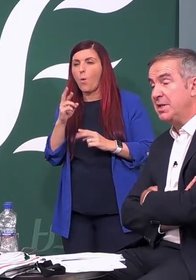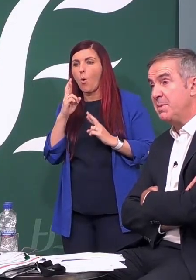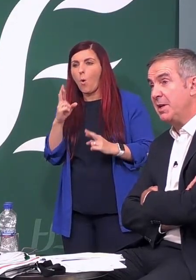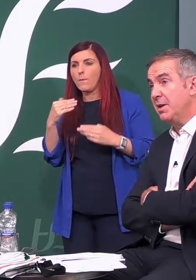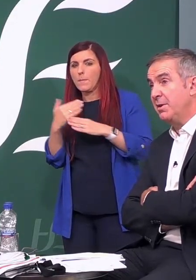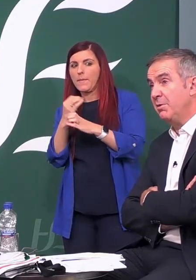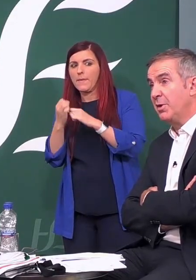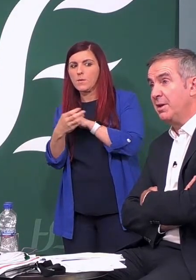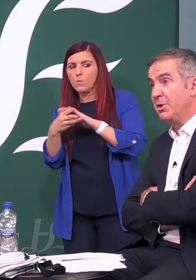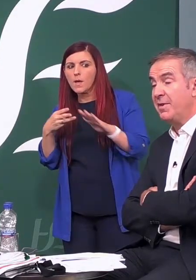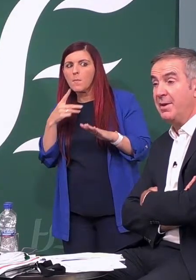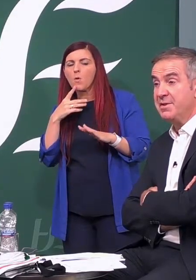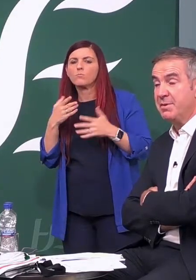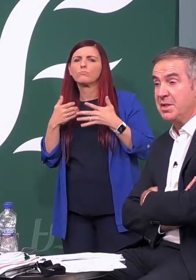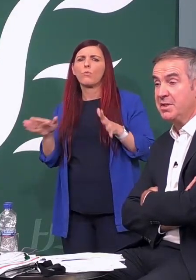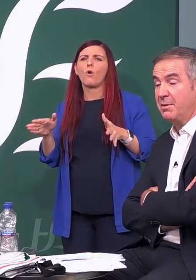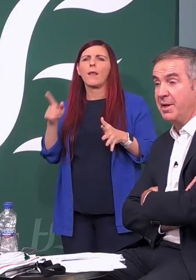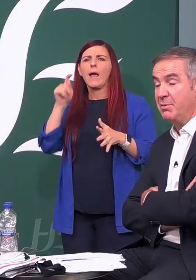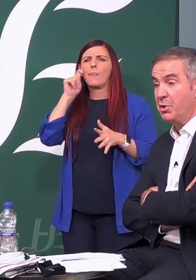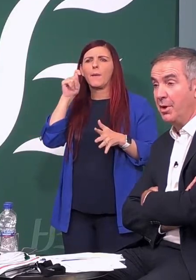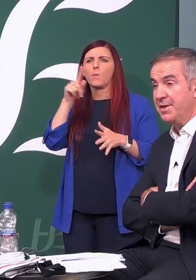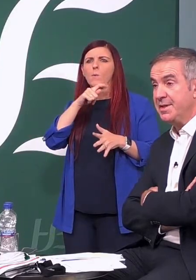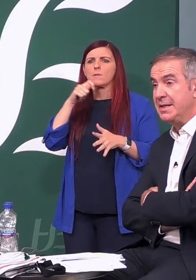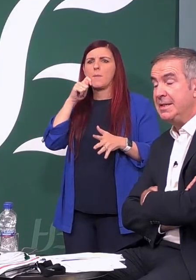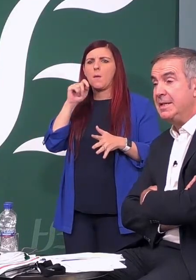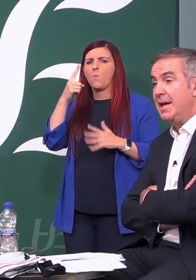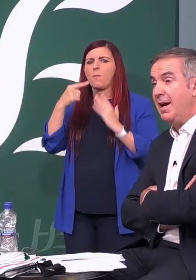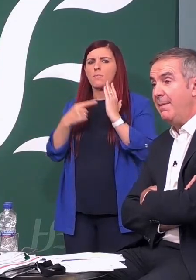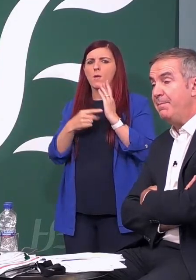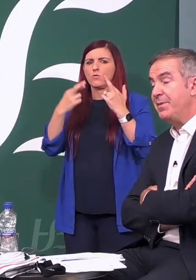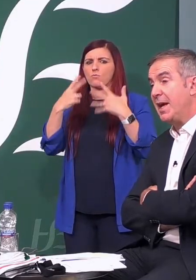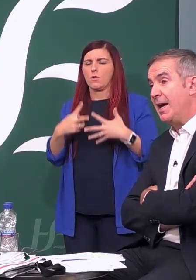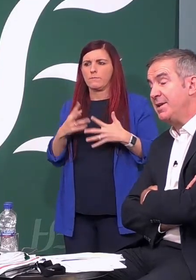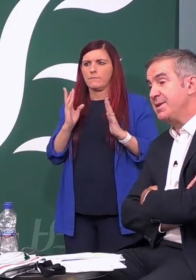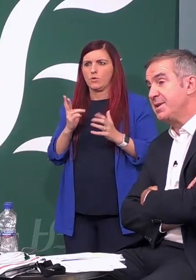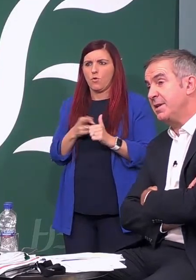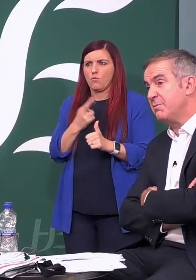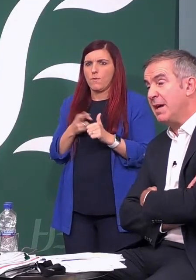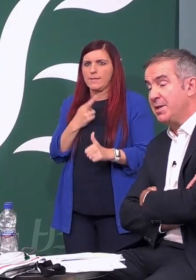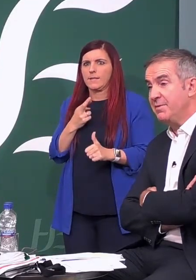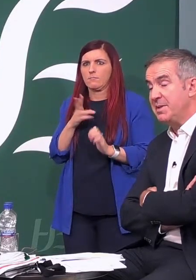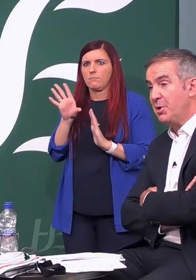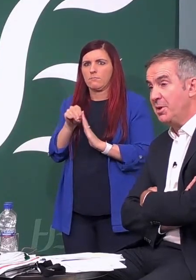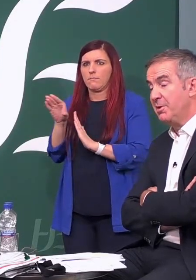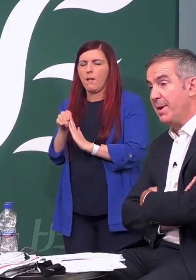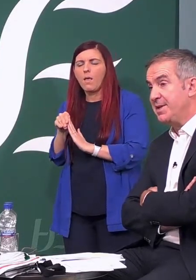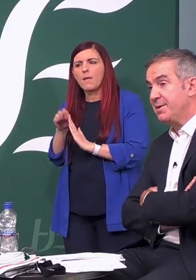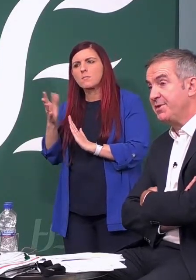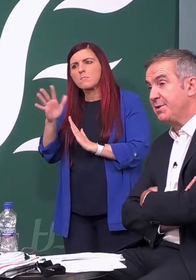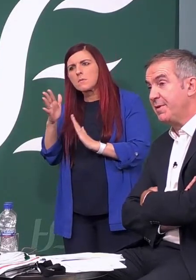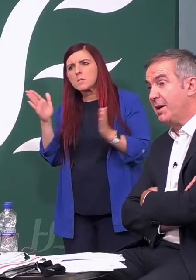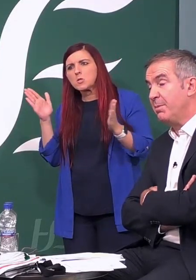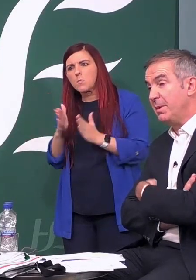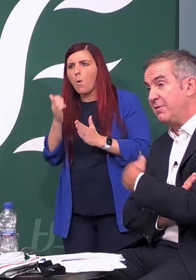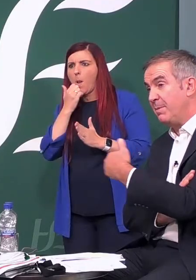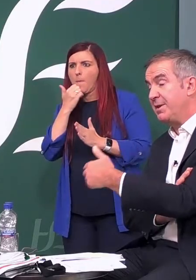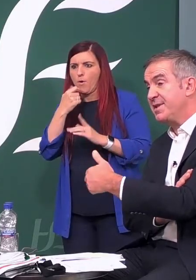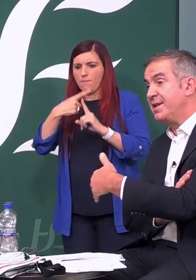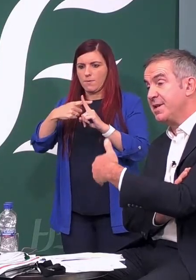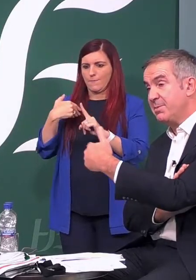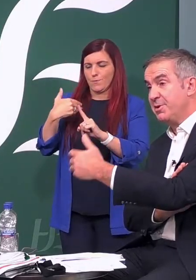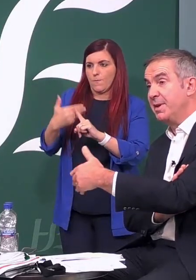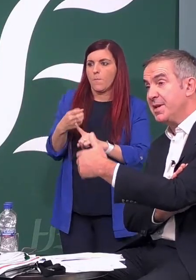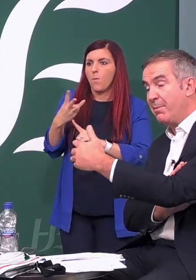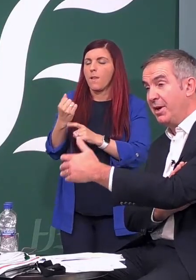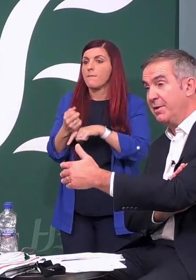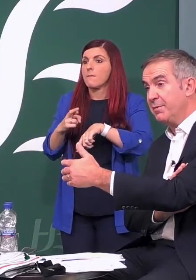But broadly speaking, I think we've around about 1,000 results already recorded, and it's a relatively small number of positives so far. But we'll have a better